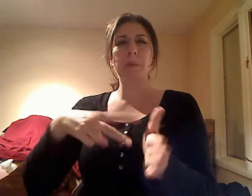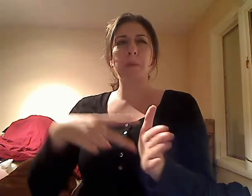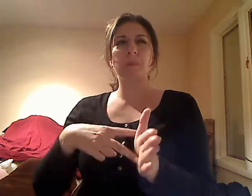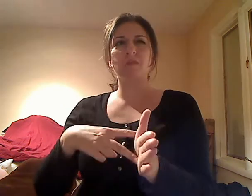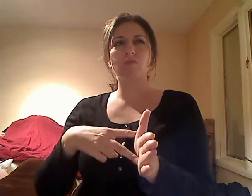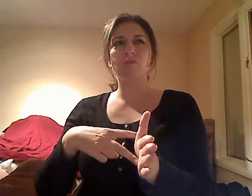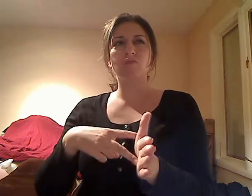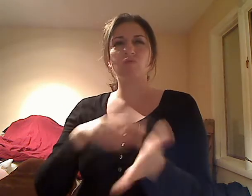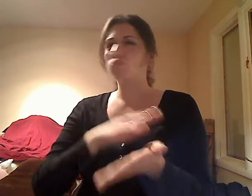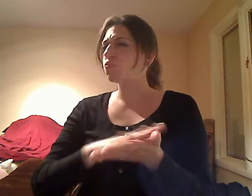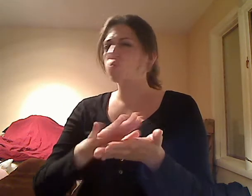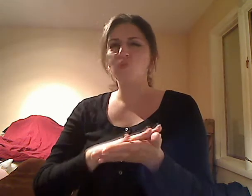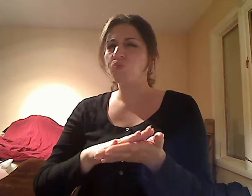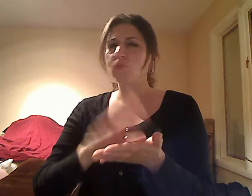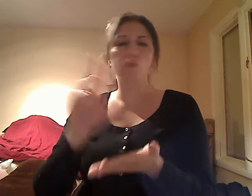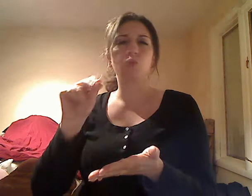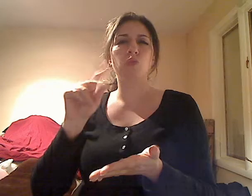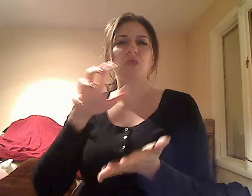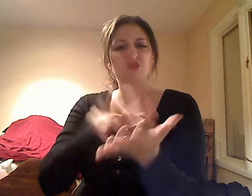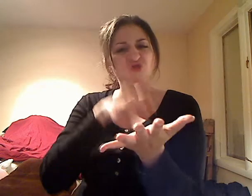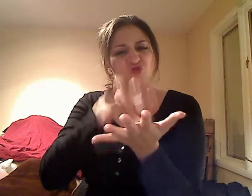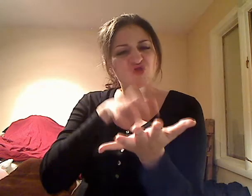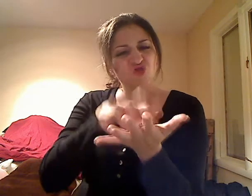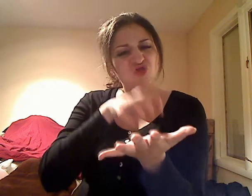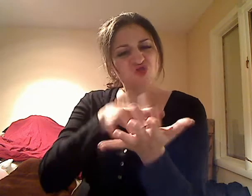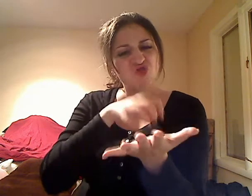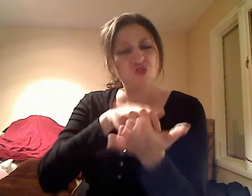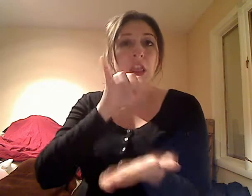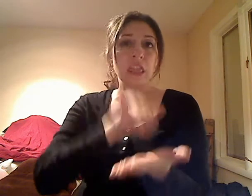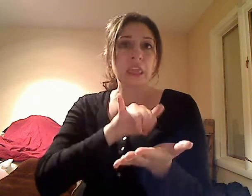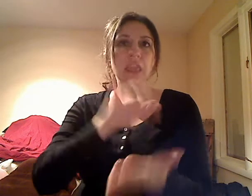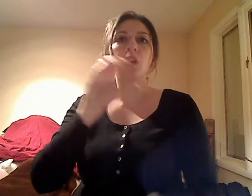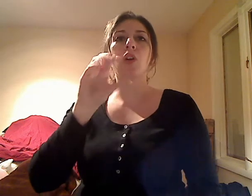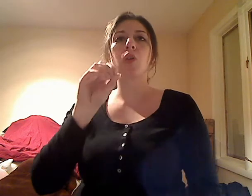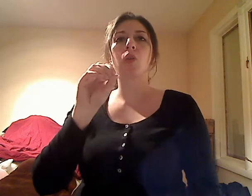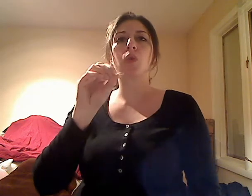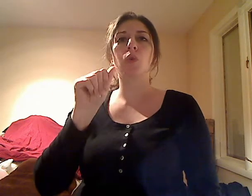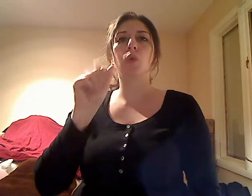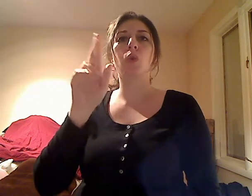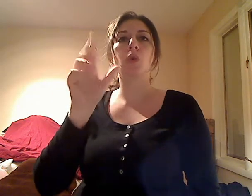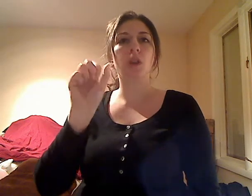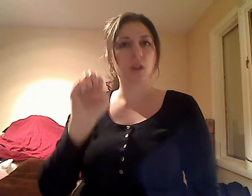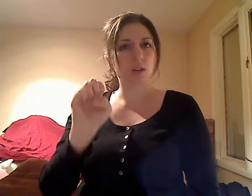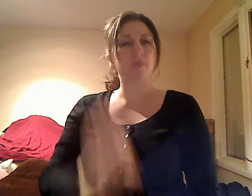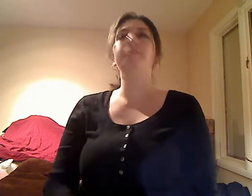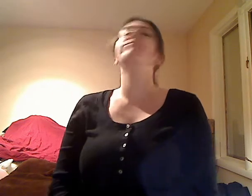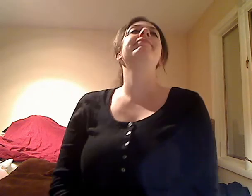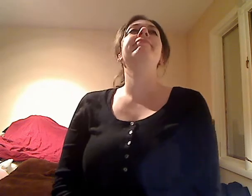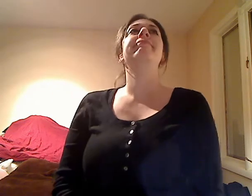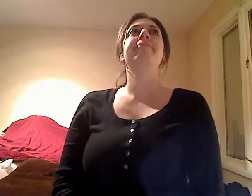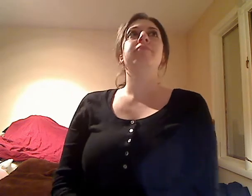Right, something is not smooth, it's coarse. All right, current events. Which current?